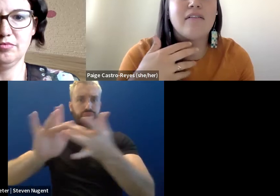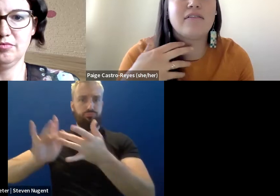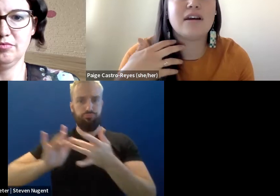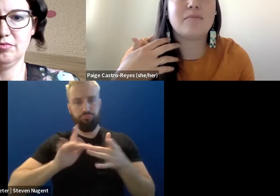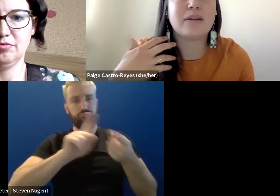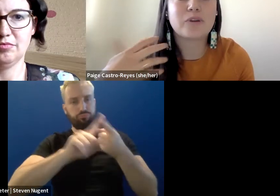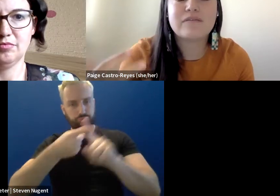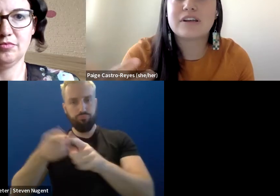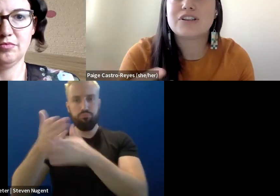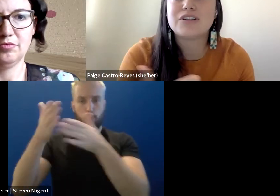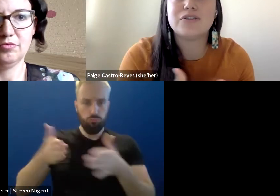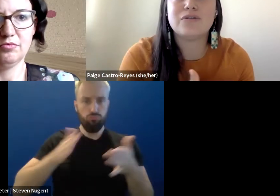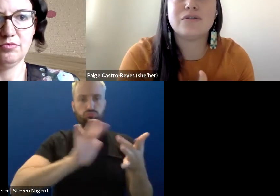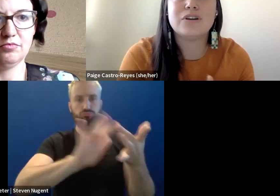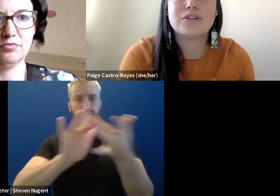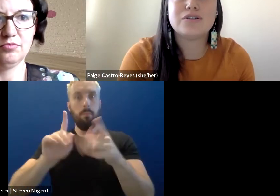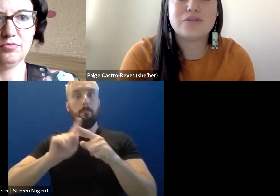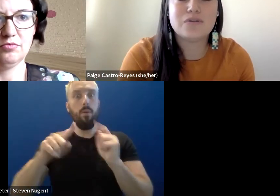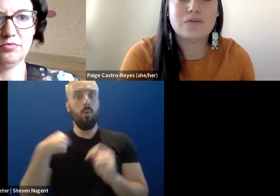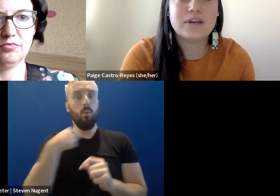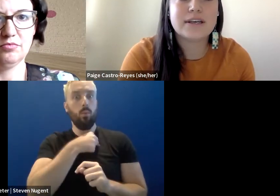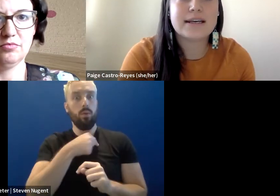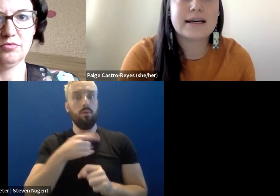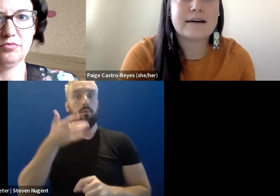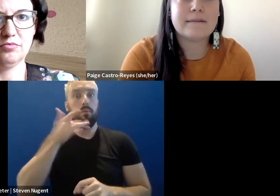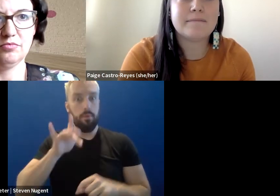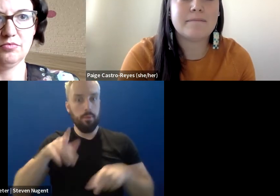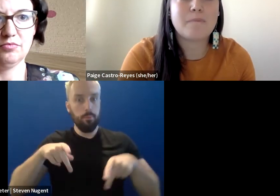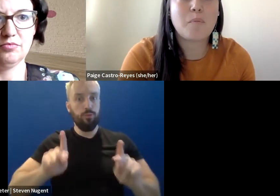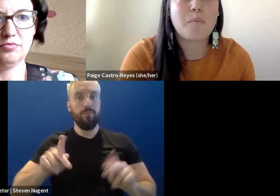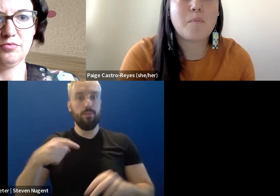we have been privileged to do